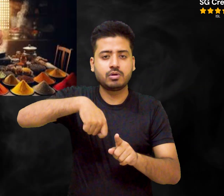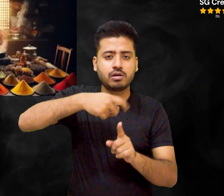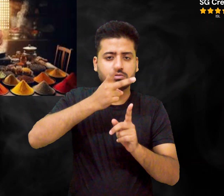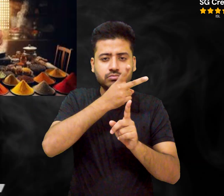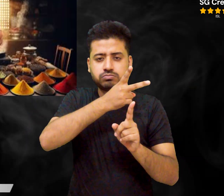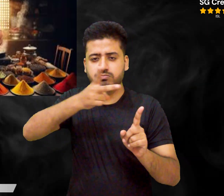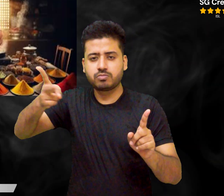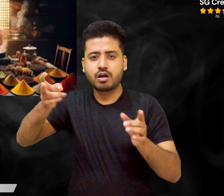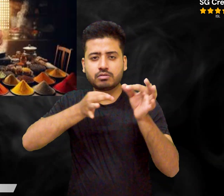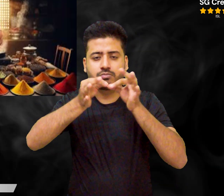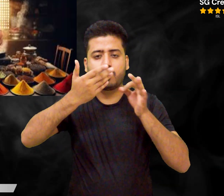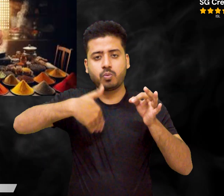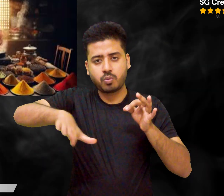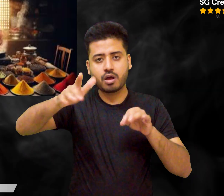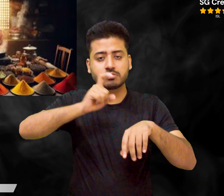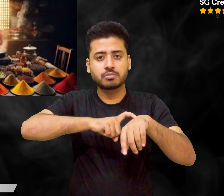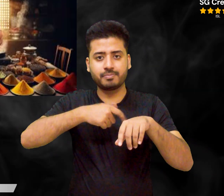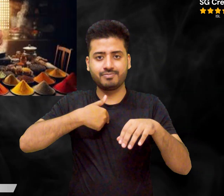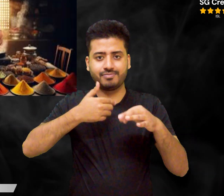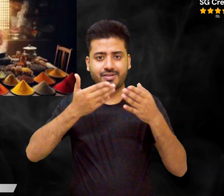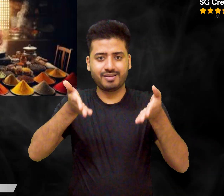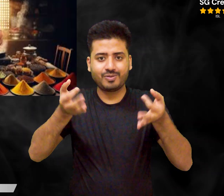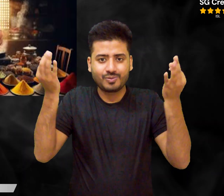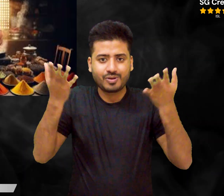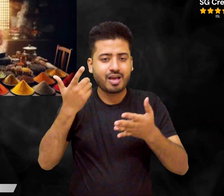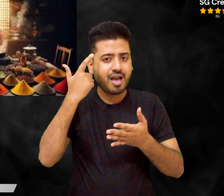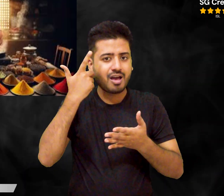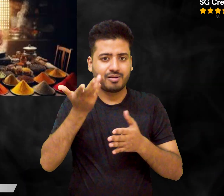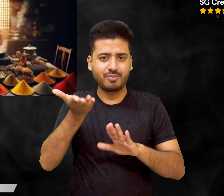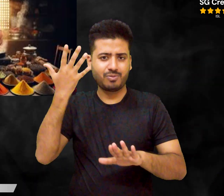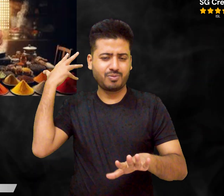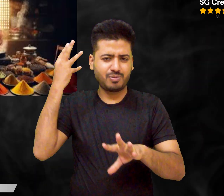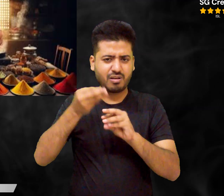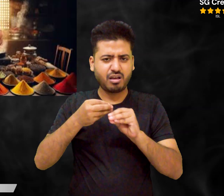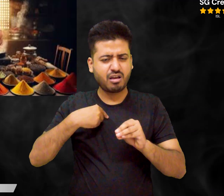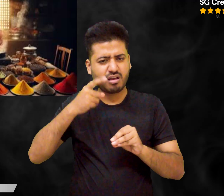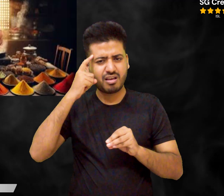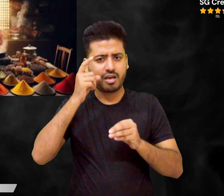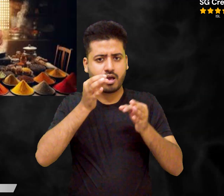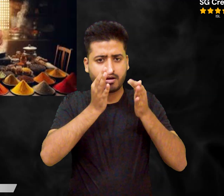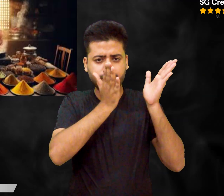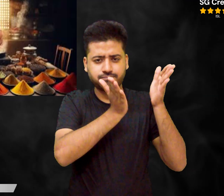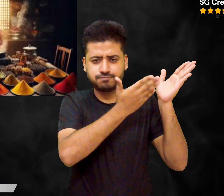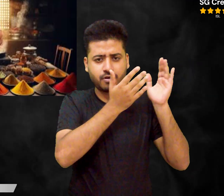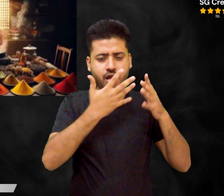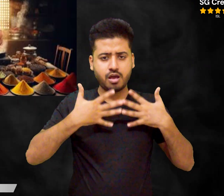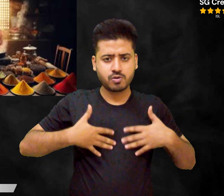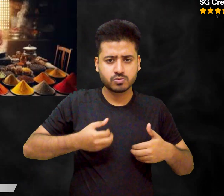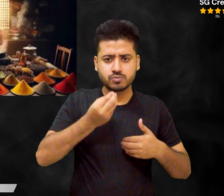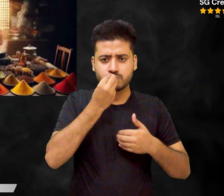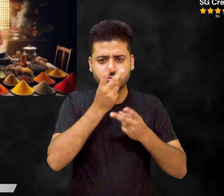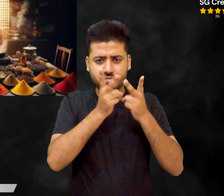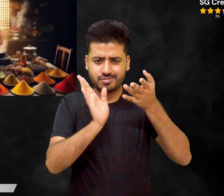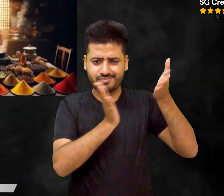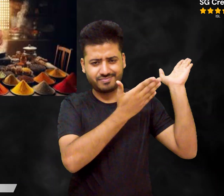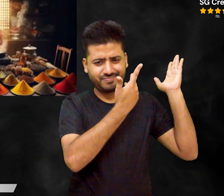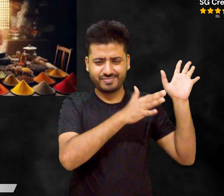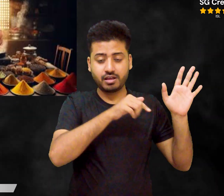addition. Early in cooking, adding spices to oil or ghee at the beginning of the cooking process, often called blooming